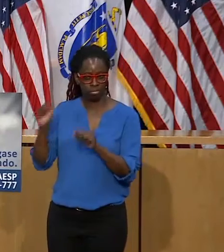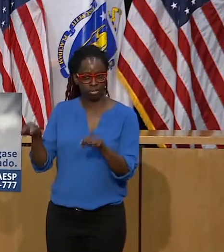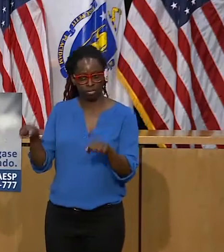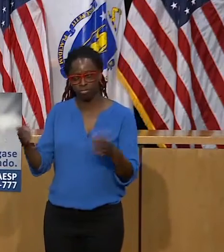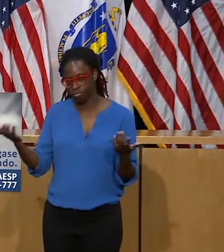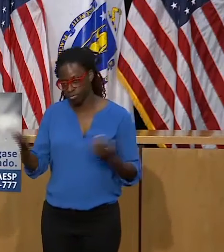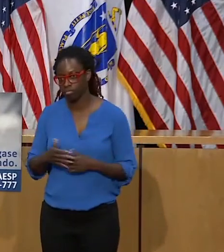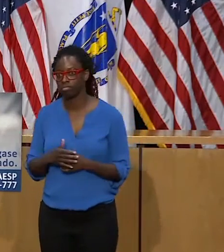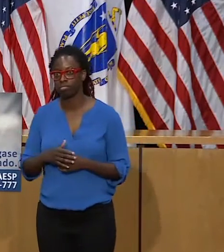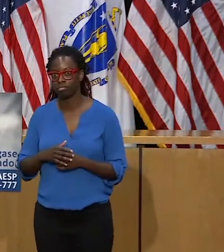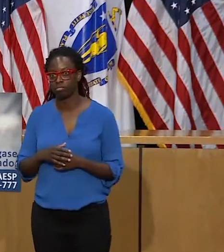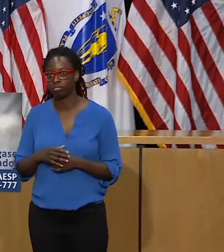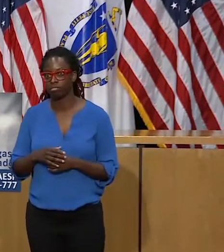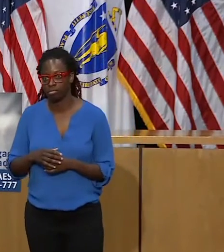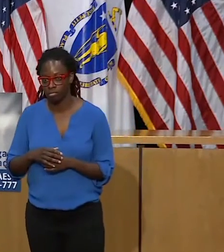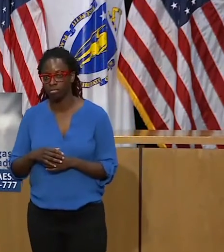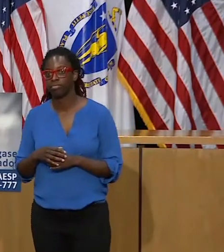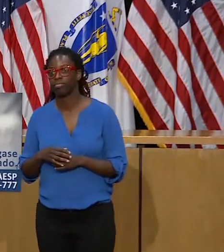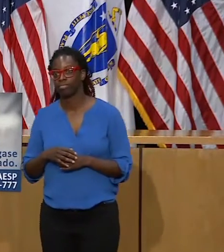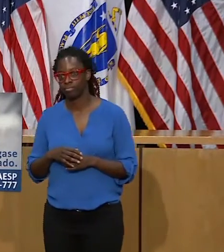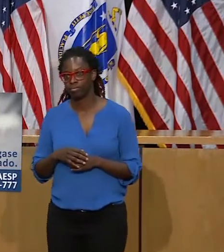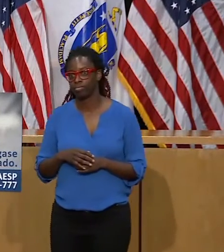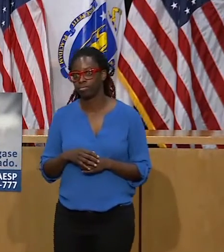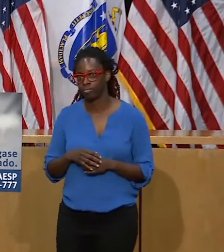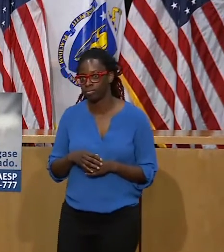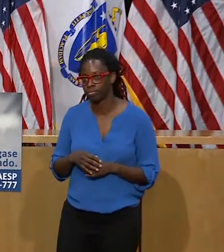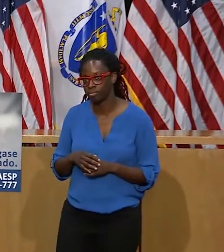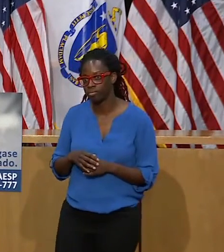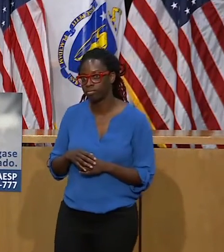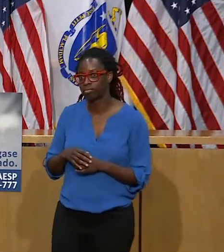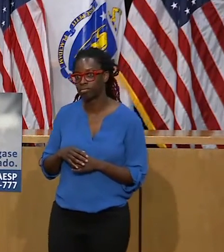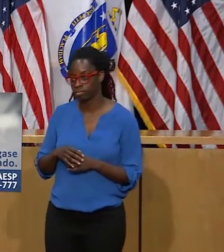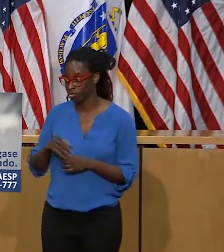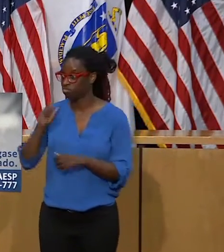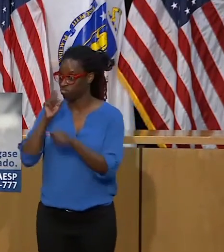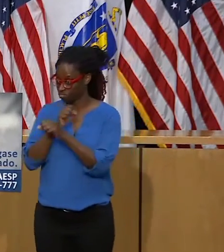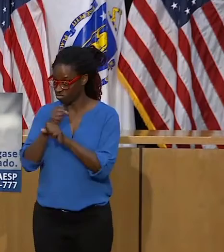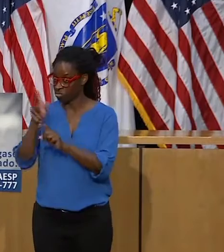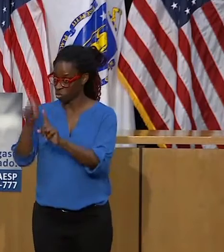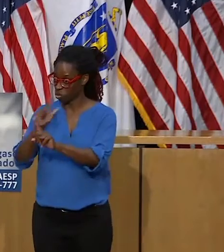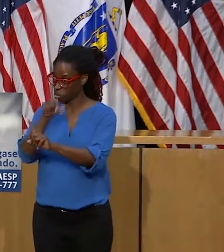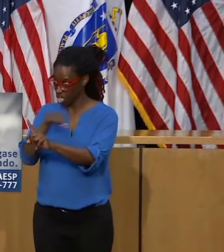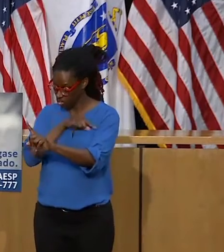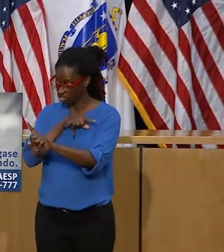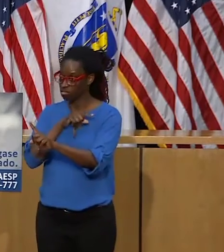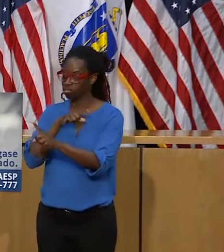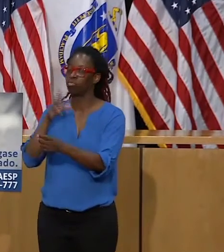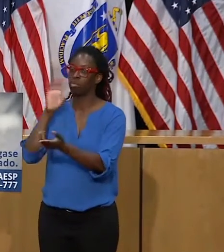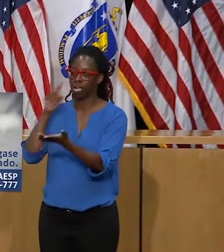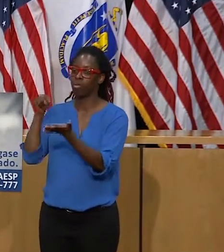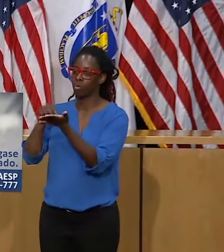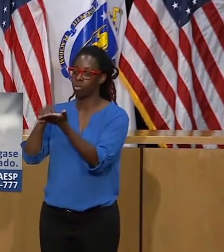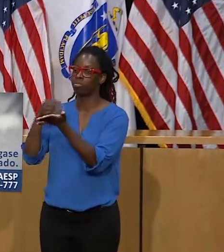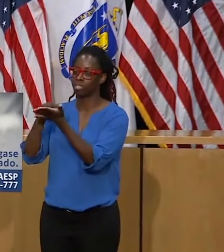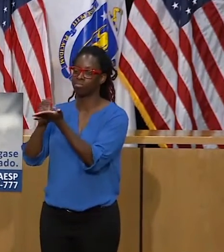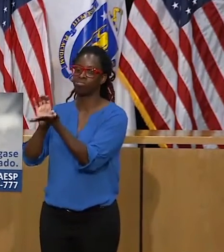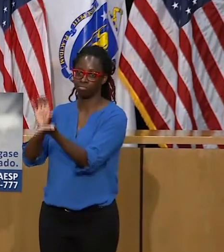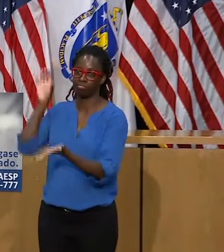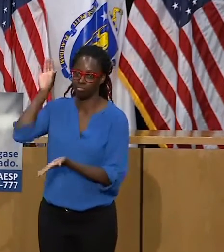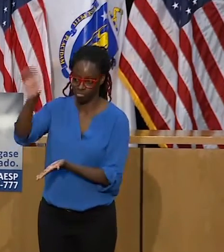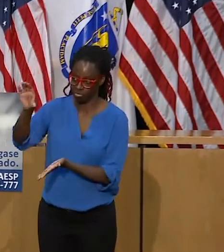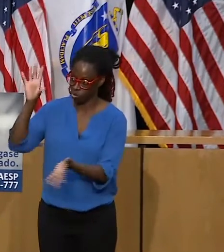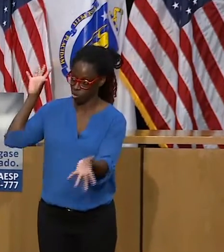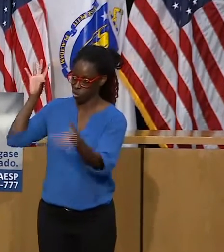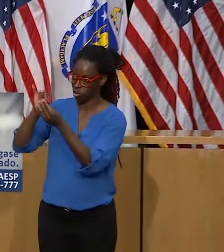their behalf even though they're not unemployed, they get paid for everything they're entitled to, back to the start of whatever their date was